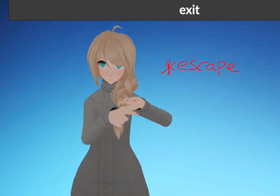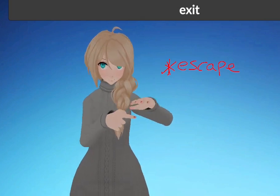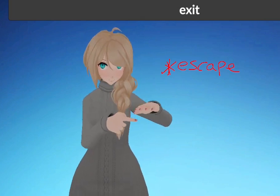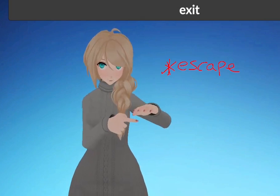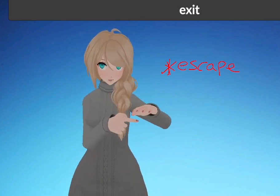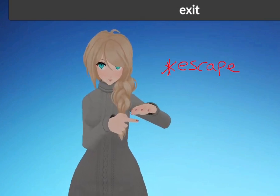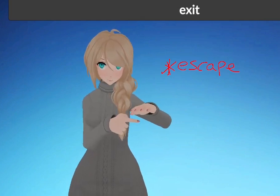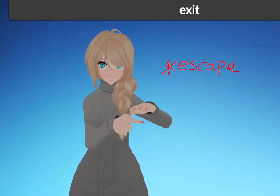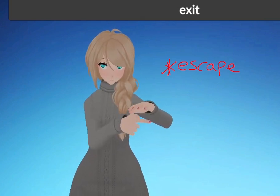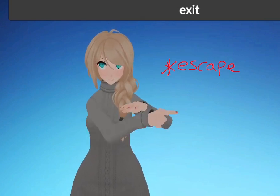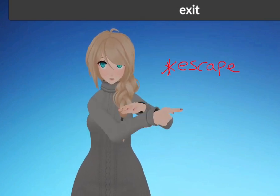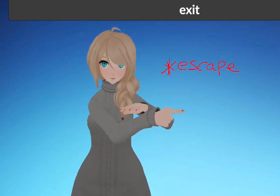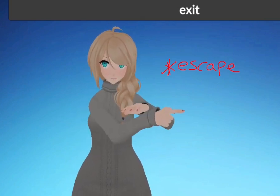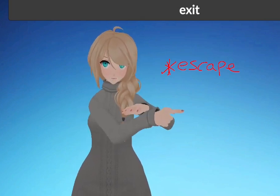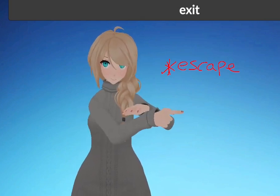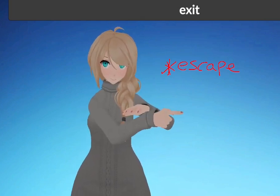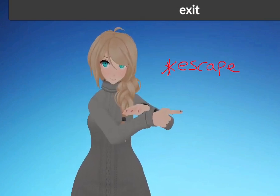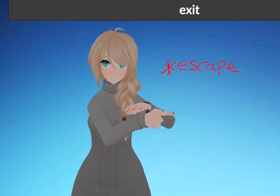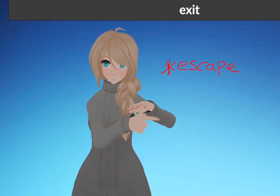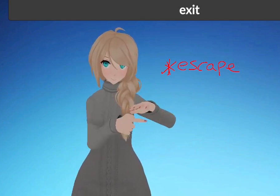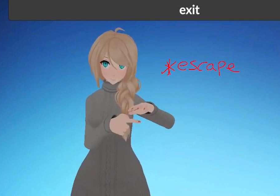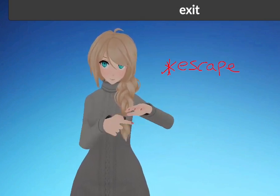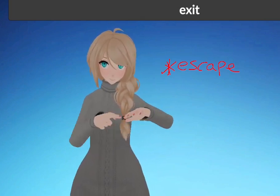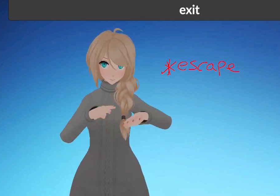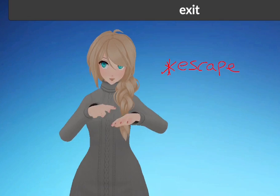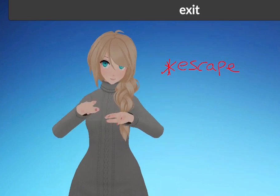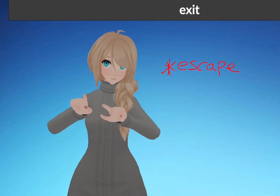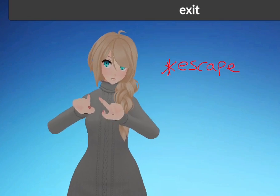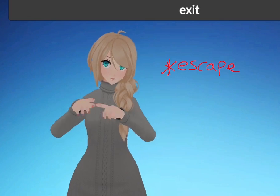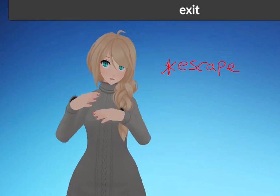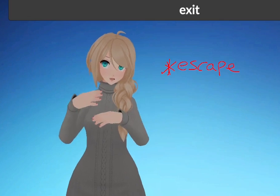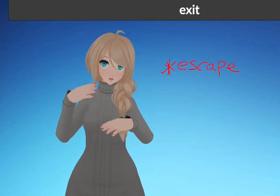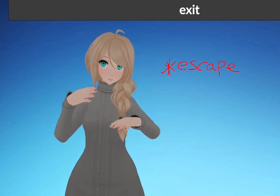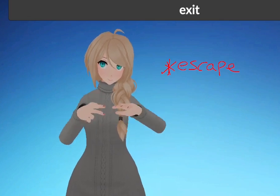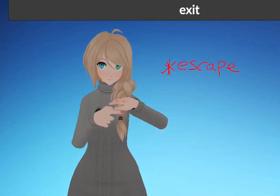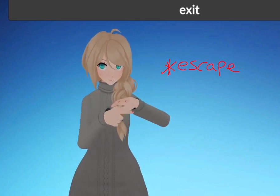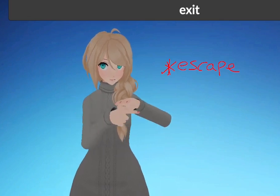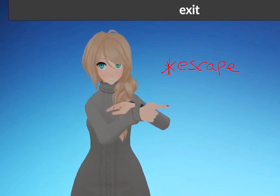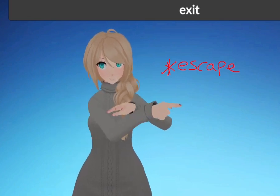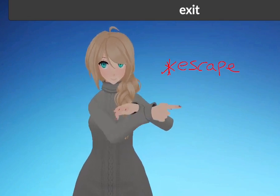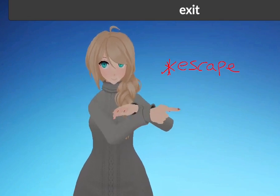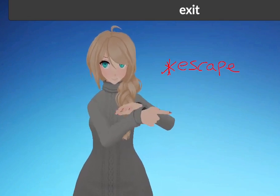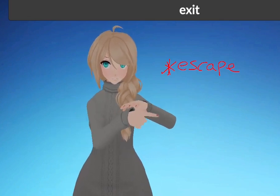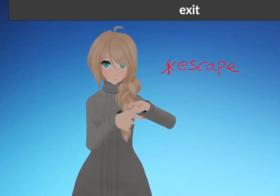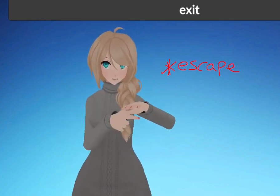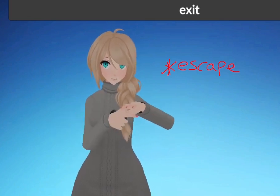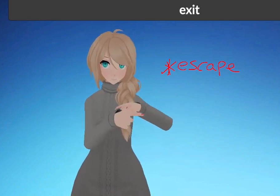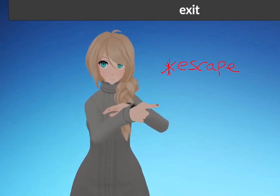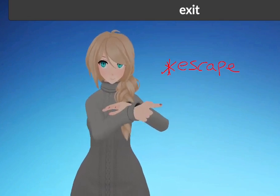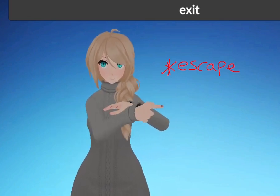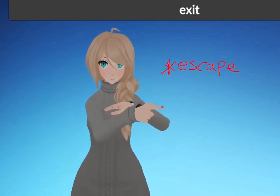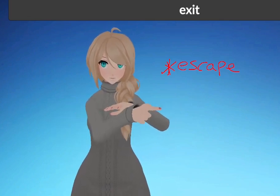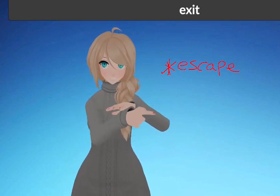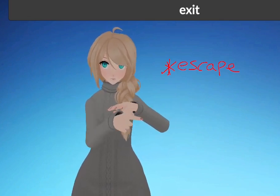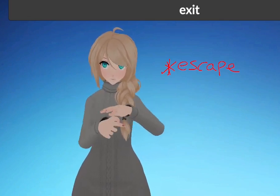Is that ouch? That's basically like a tower. Just escape, extra.